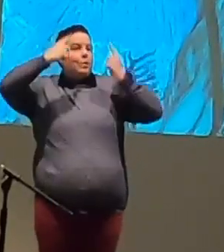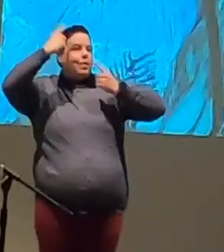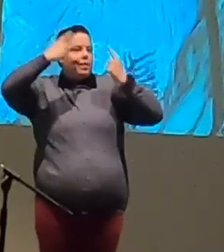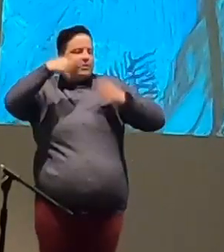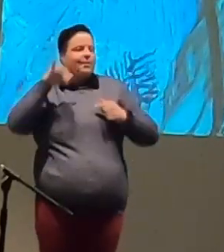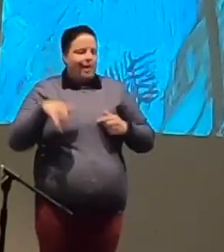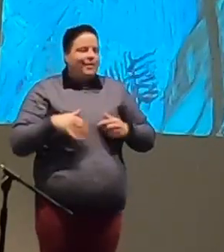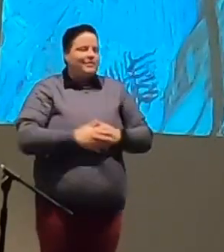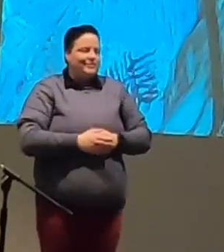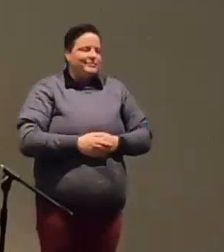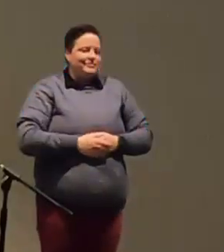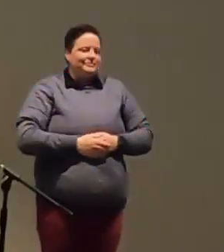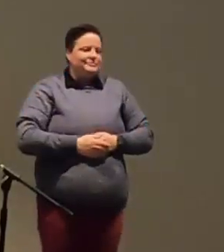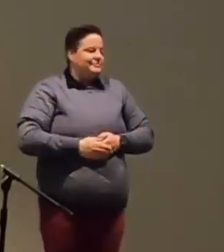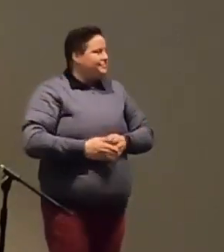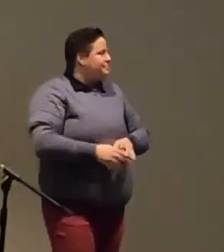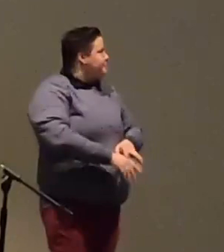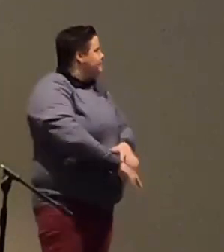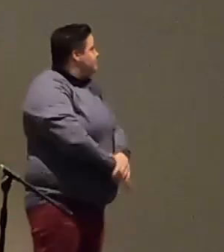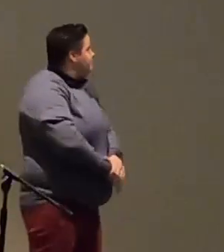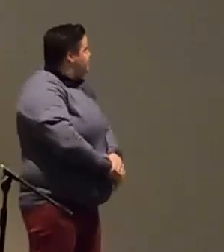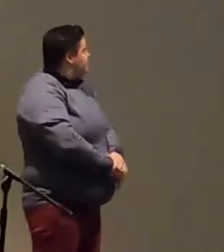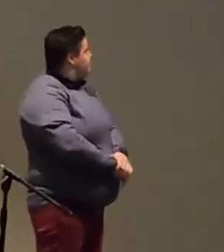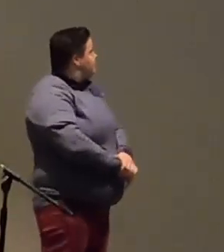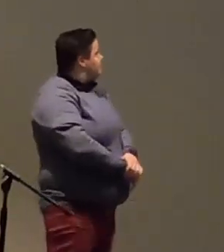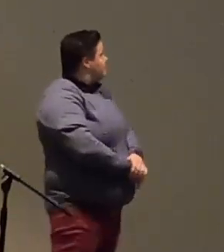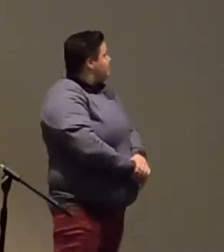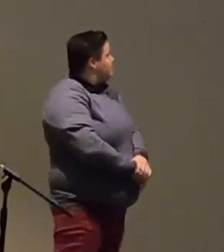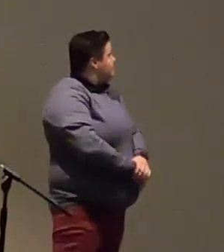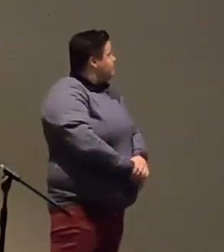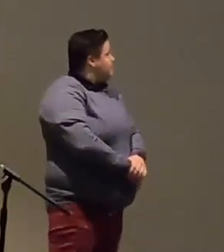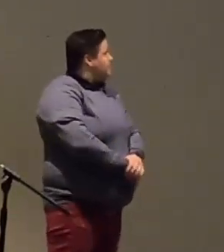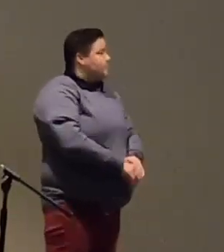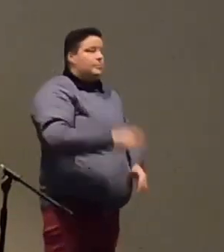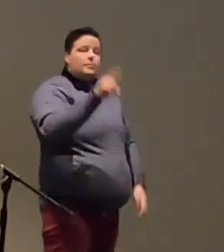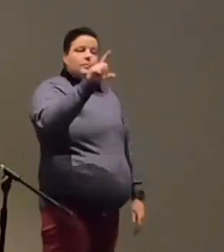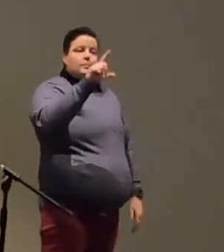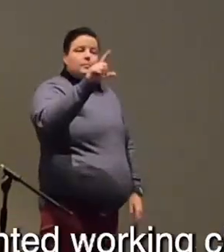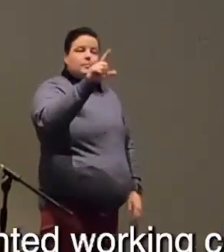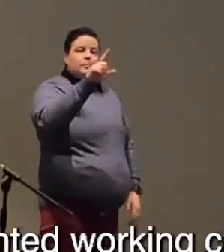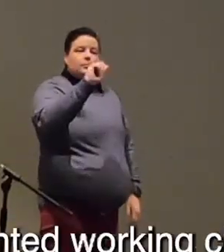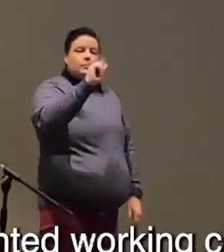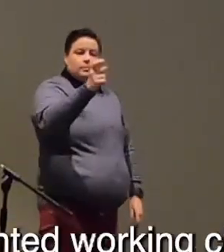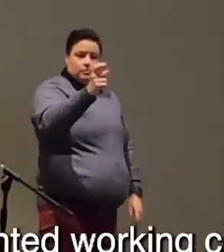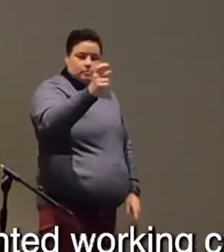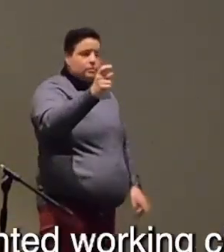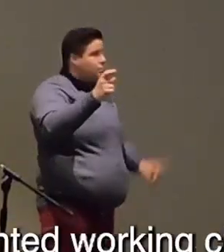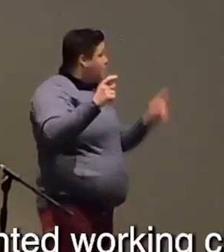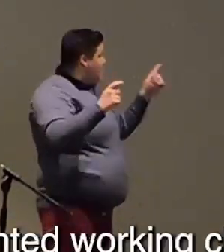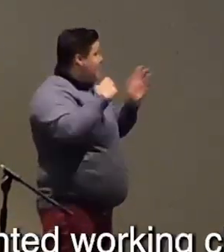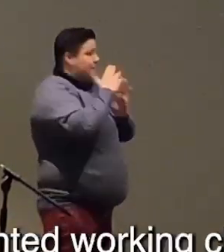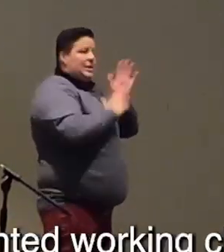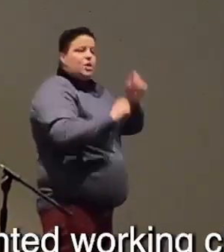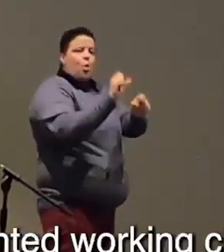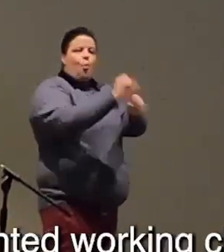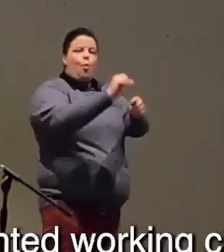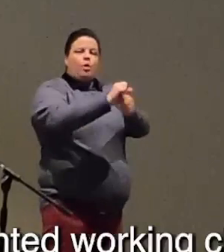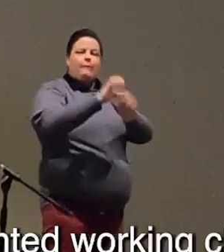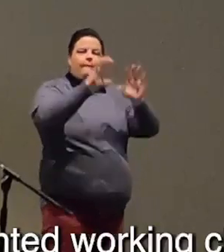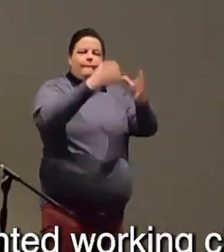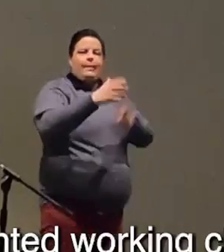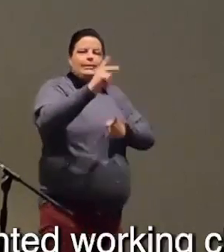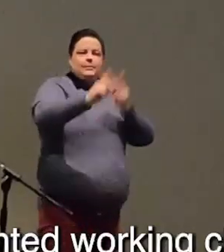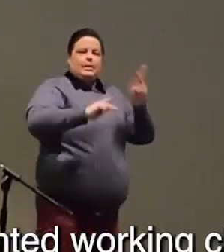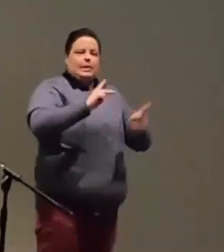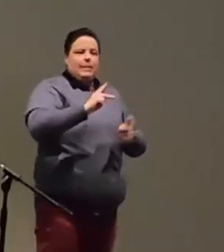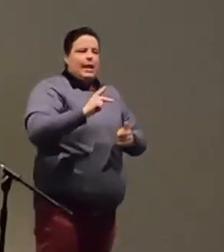So our next artist, George Lux. he painted working class subjects and scenes